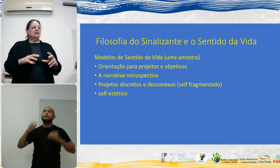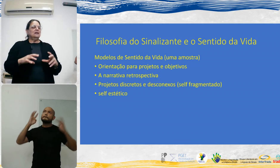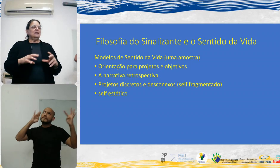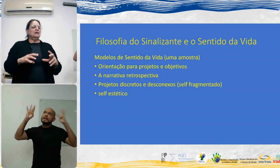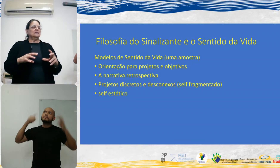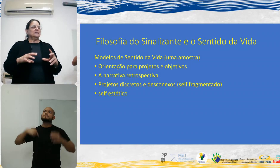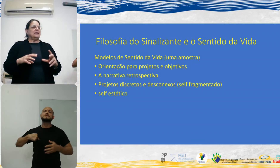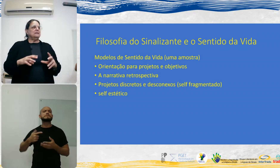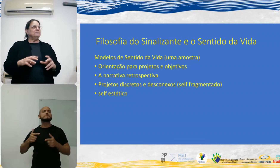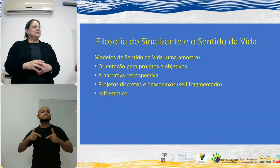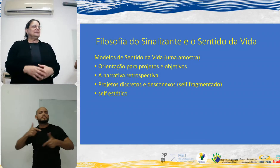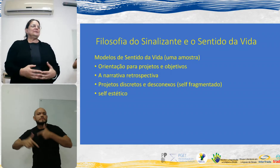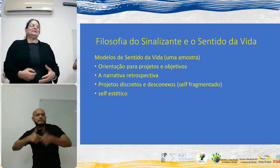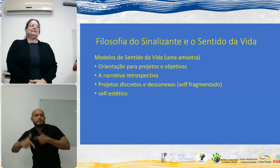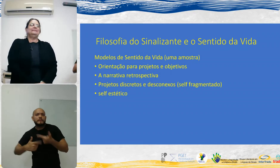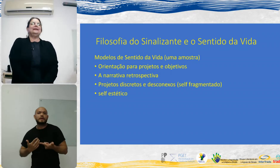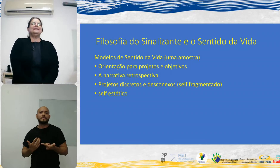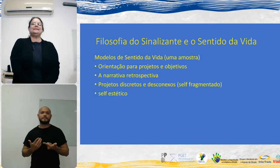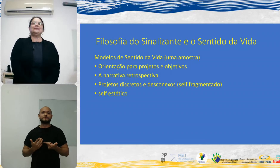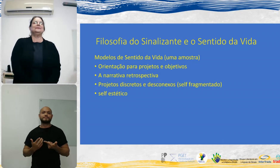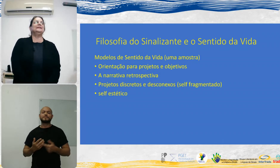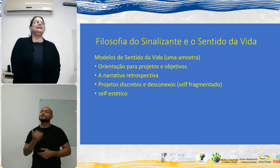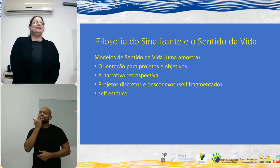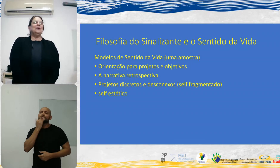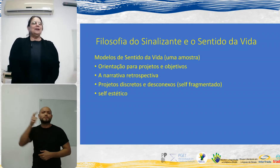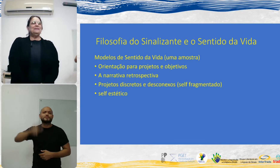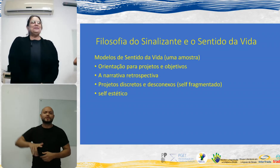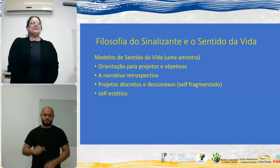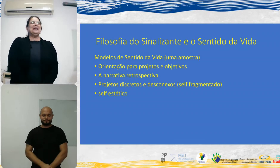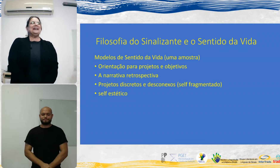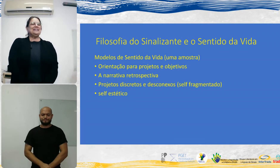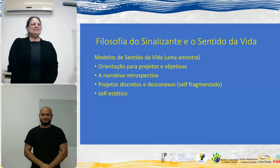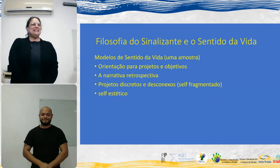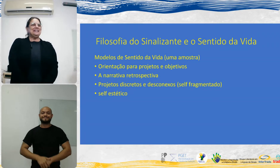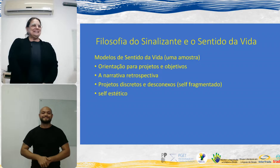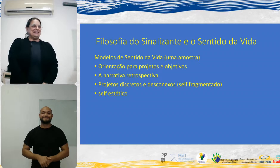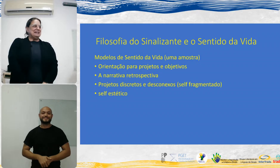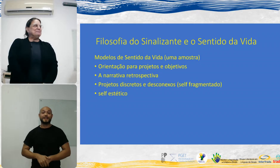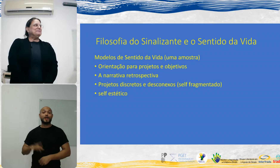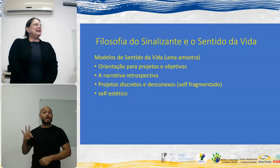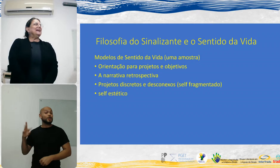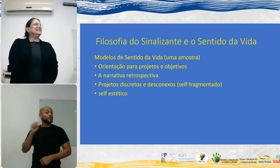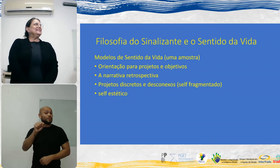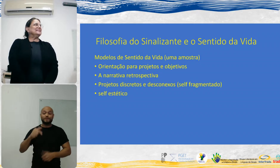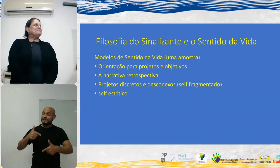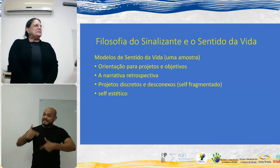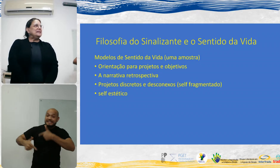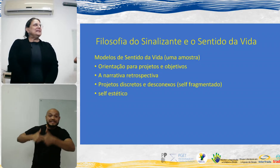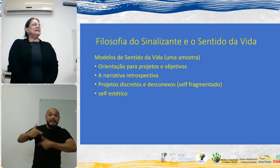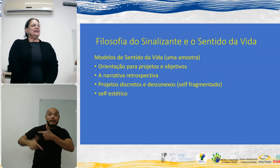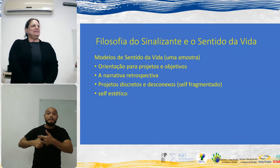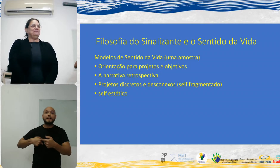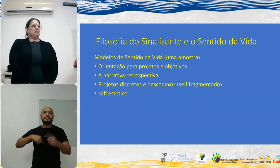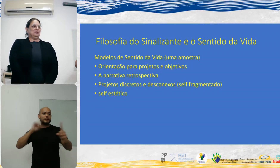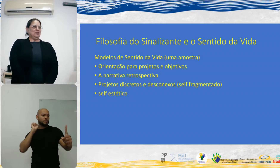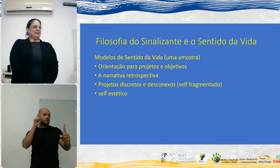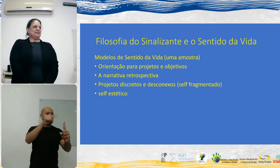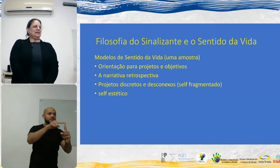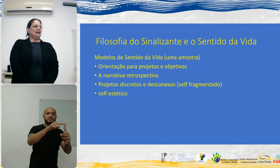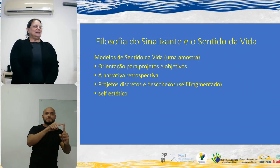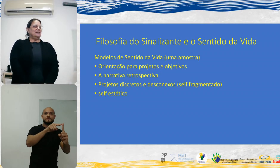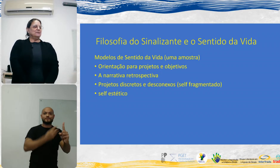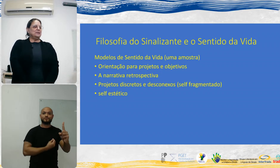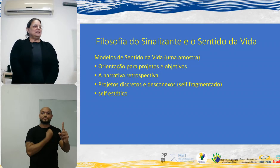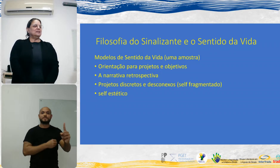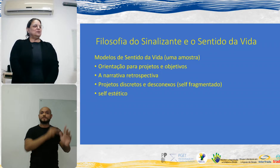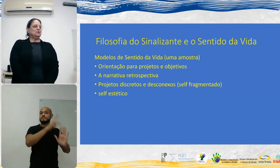activity is aimed, all of your activity is aimed at this big life project,